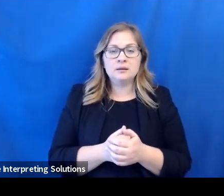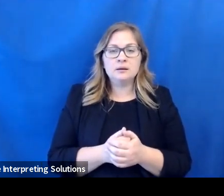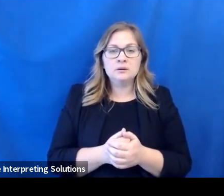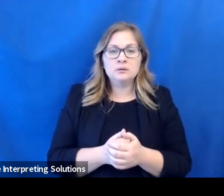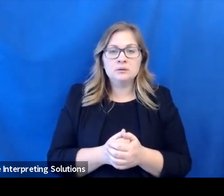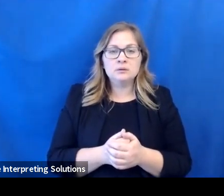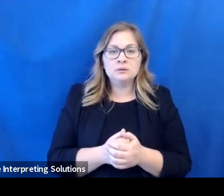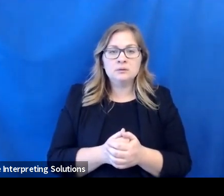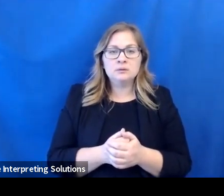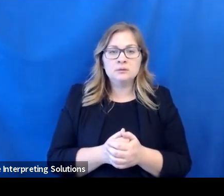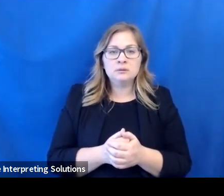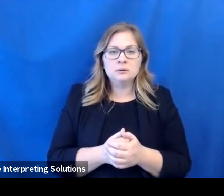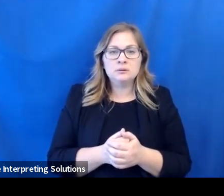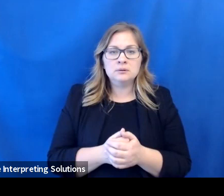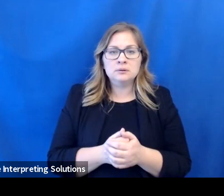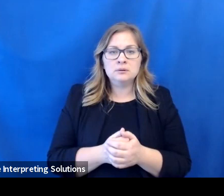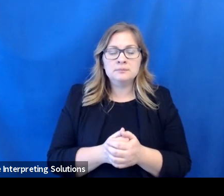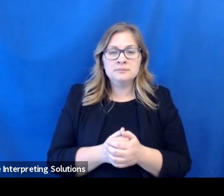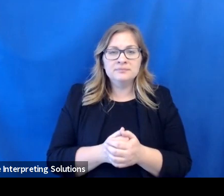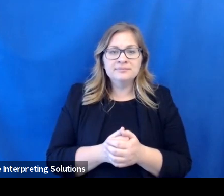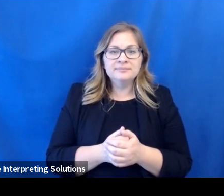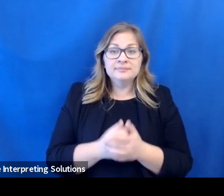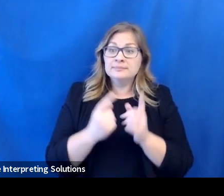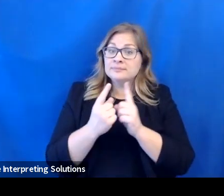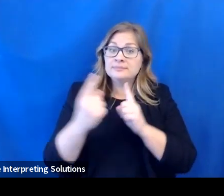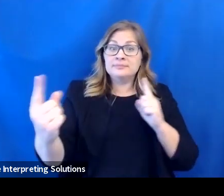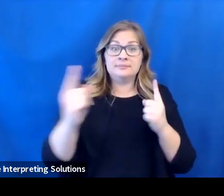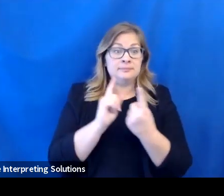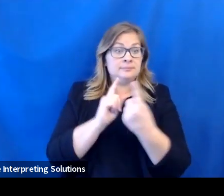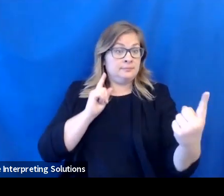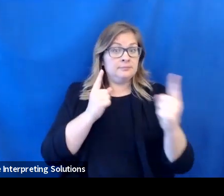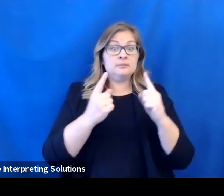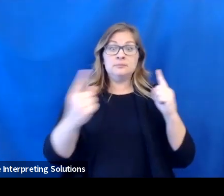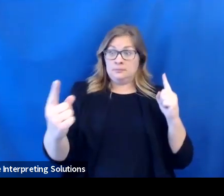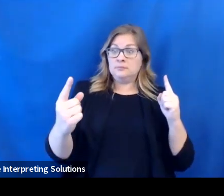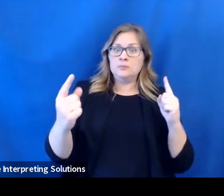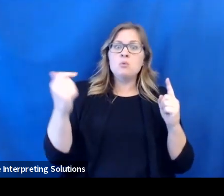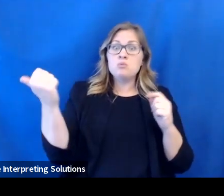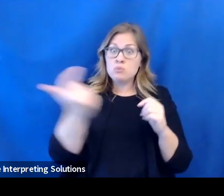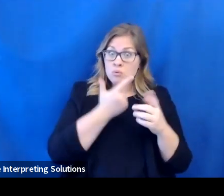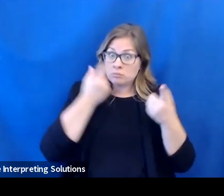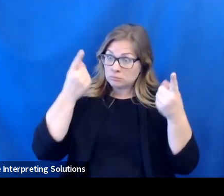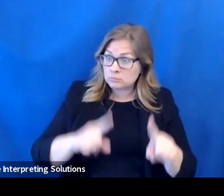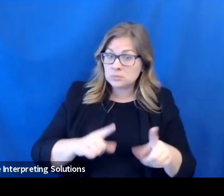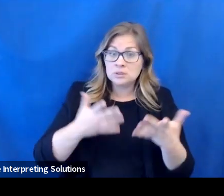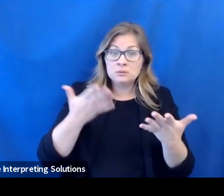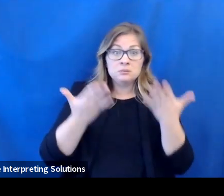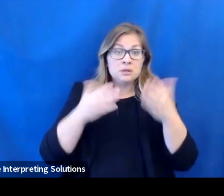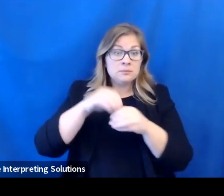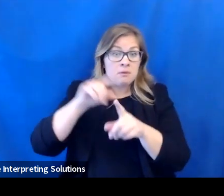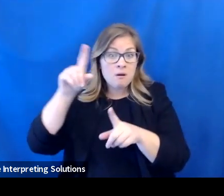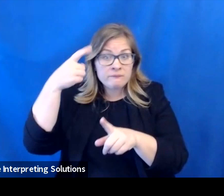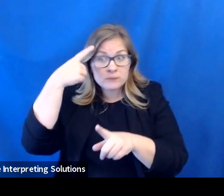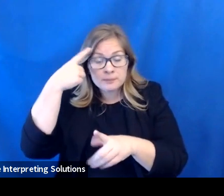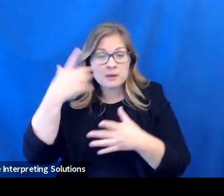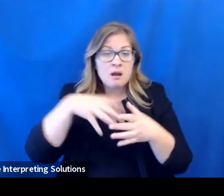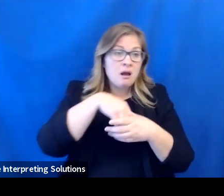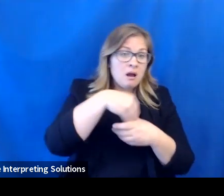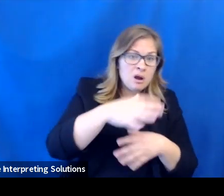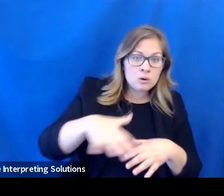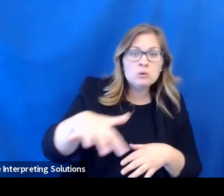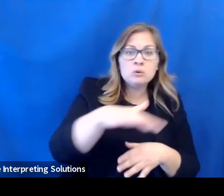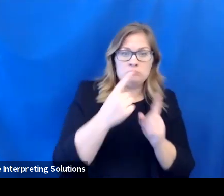all of us, and some good decisions made both in government and out of government have bought us probably more time than any other state, and I just